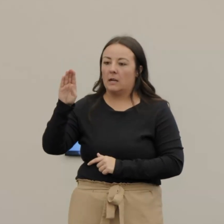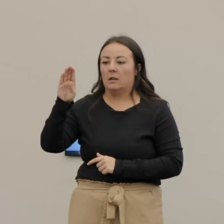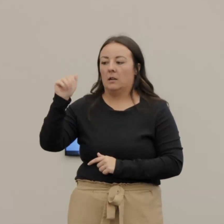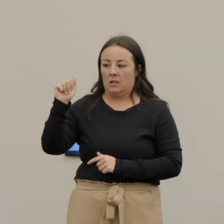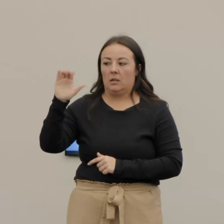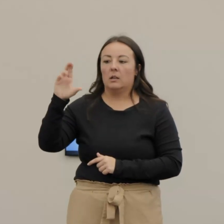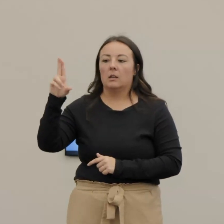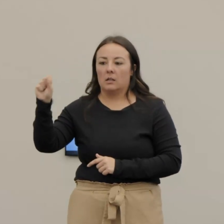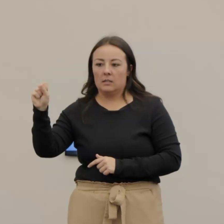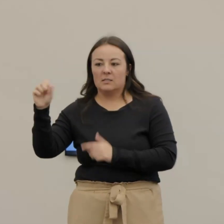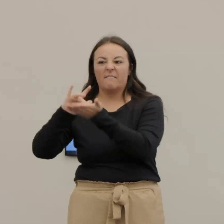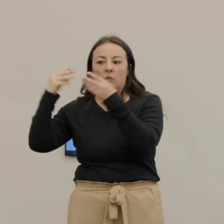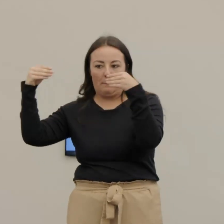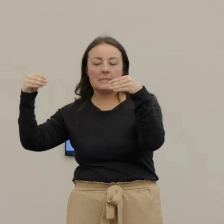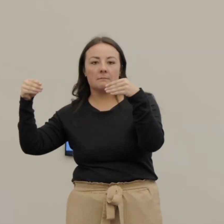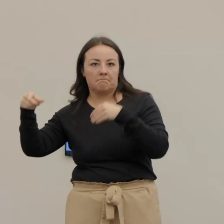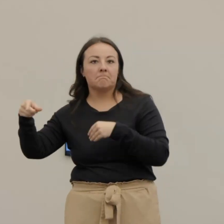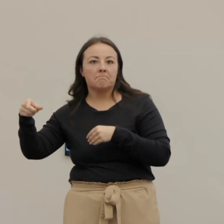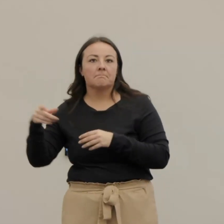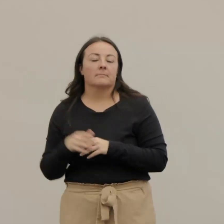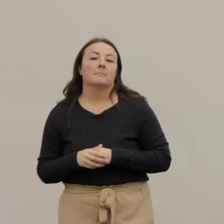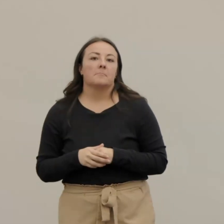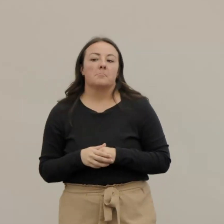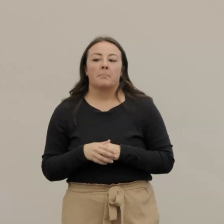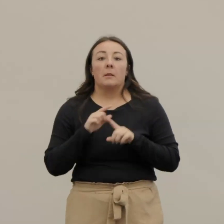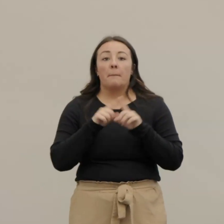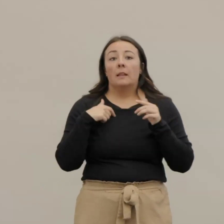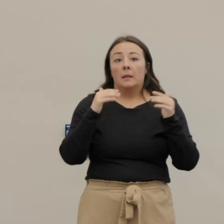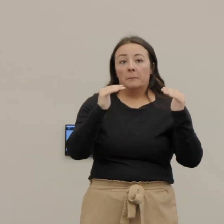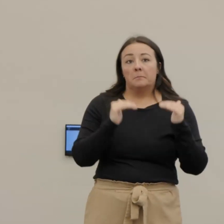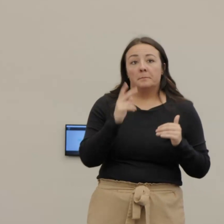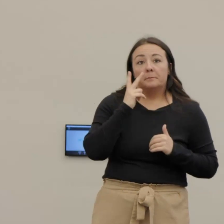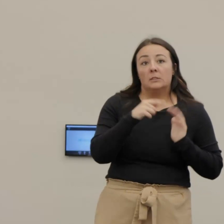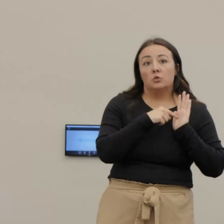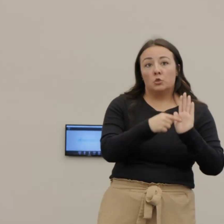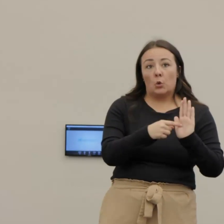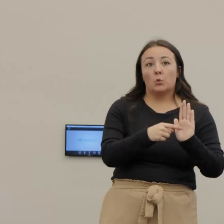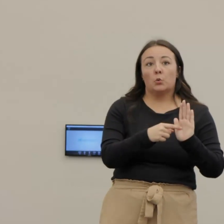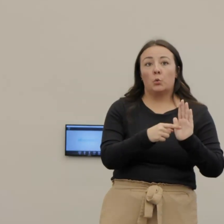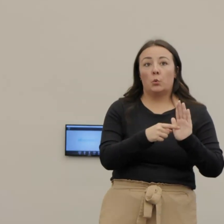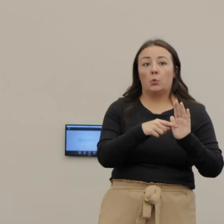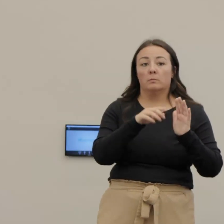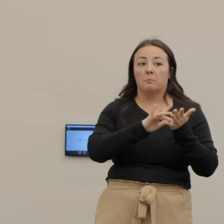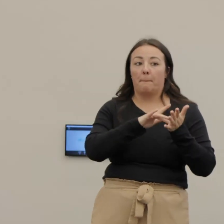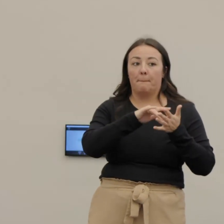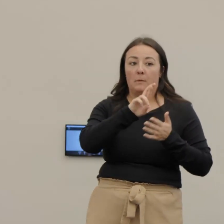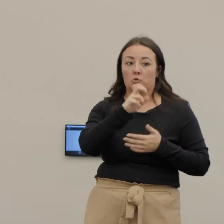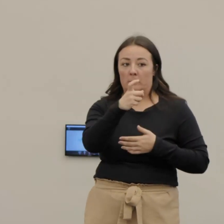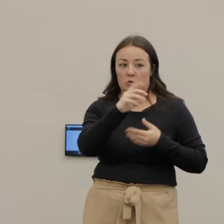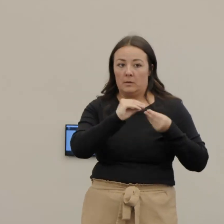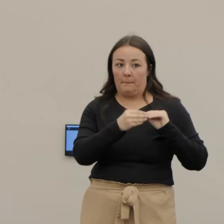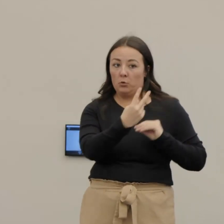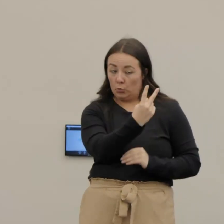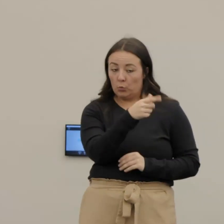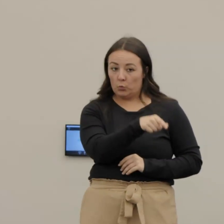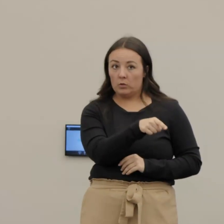Abacus Pharmacy. Okay. Well, let me show you prescription 2. Prescription 2